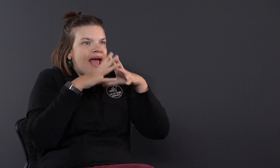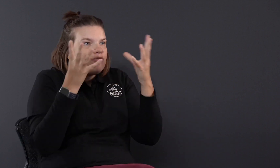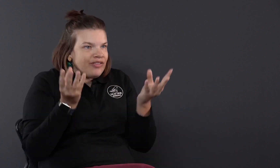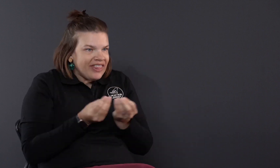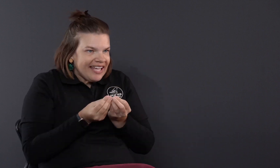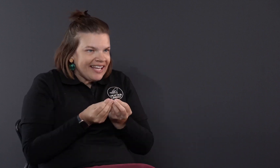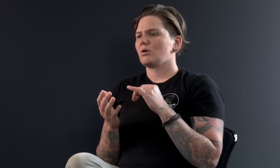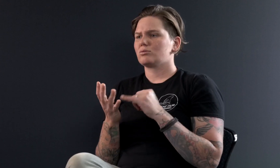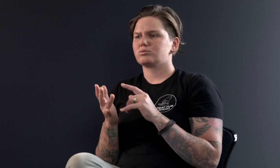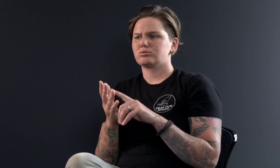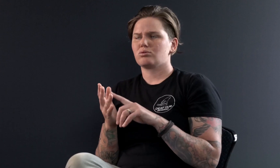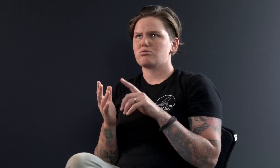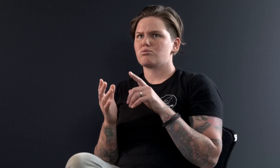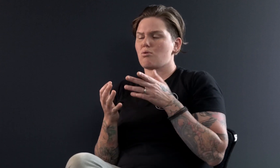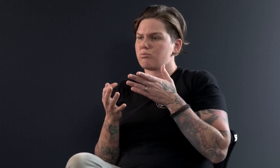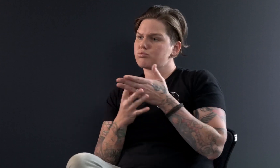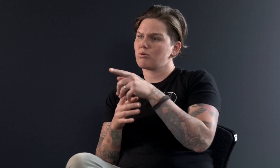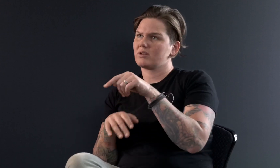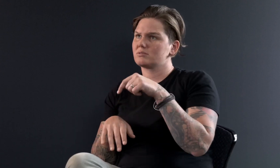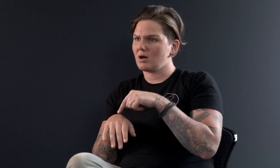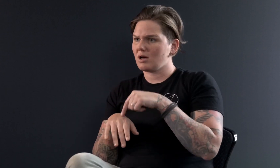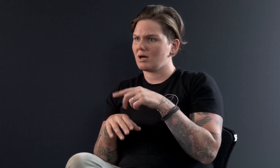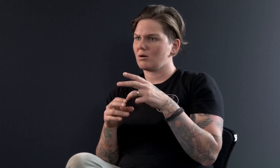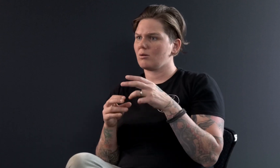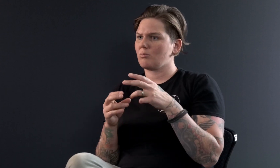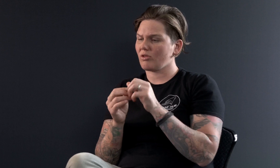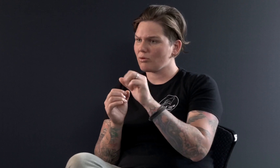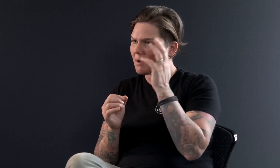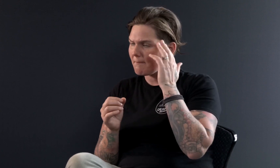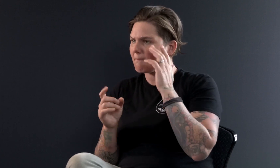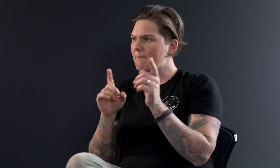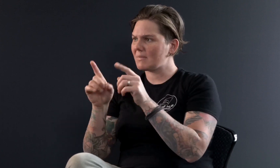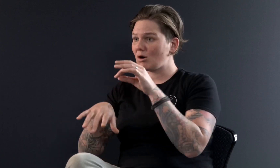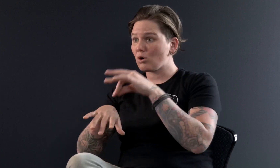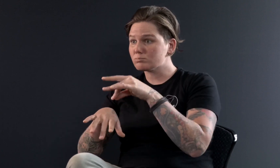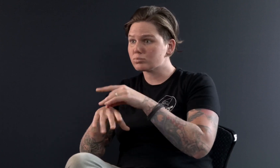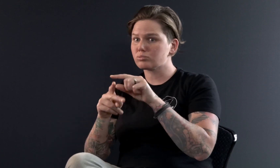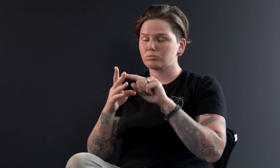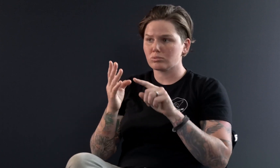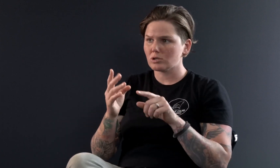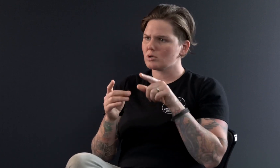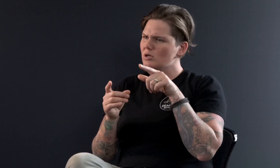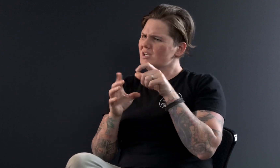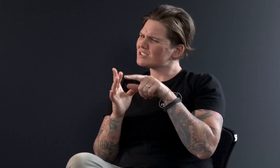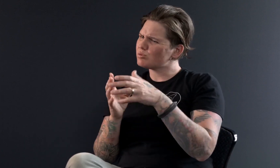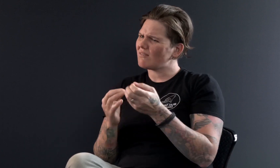explain it to me. So, during your mum's time in hospital, were you ever provided with any access to